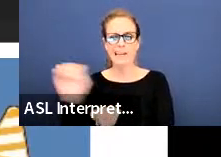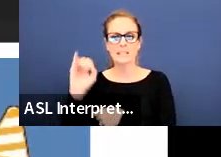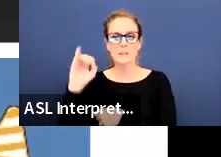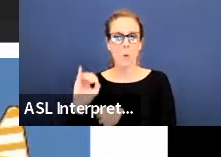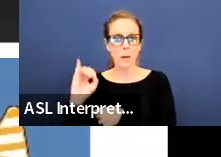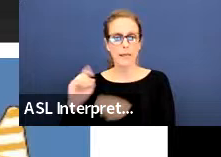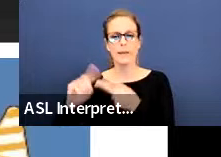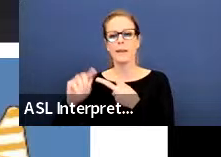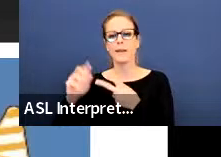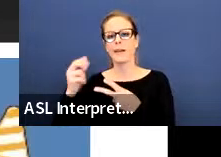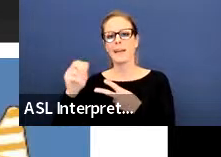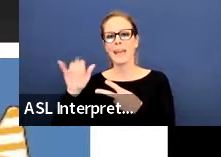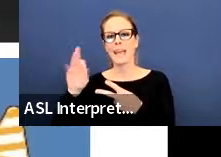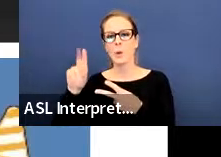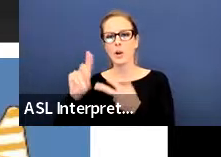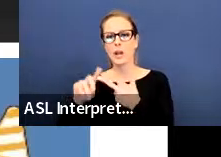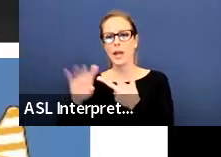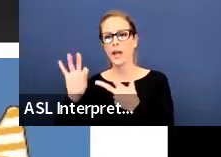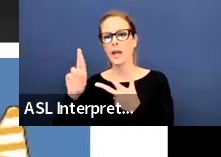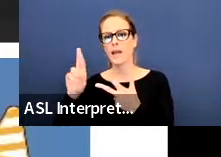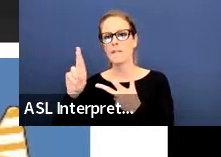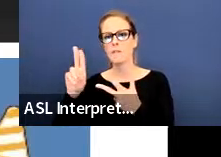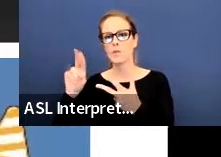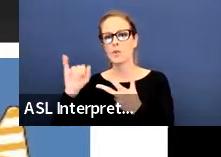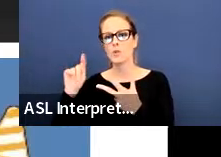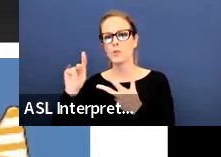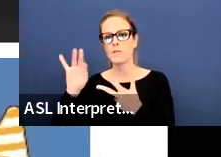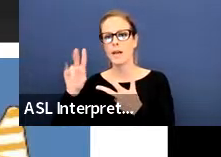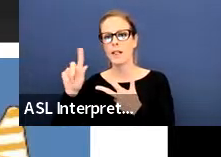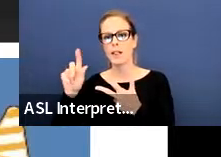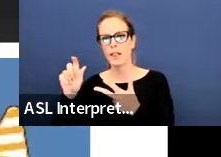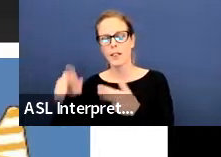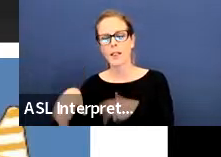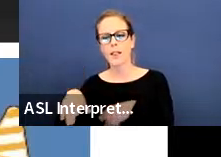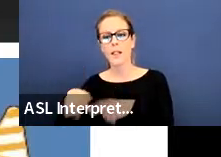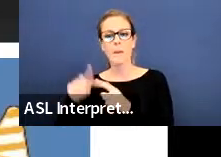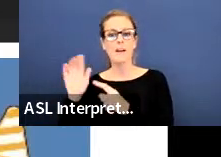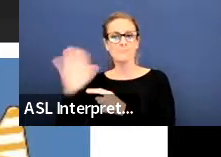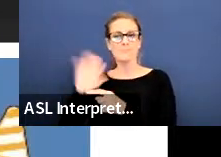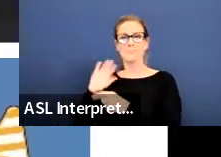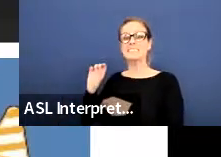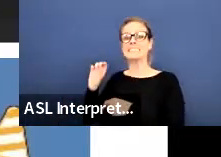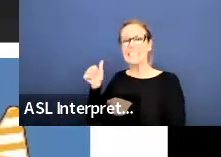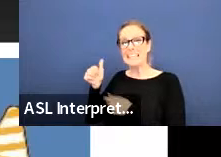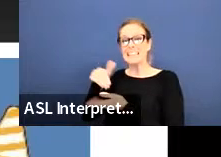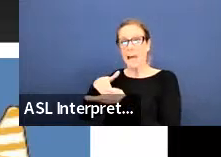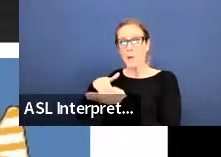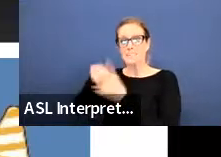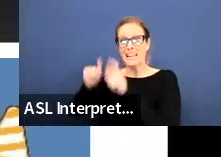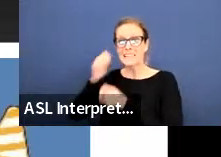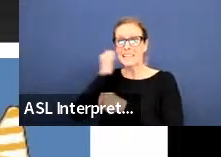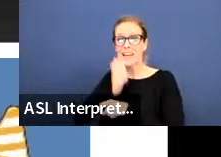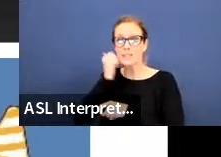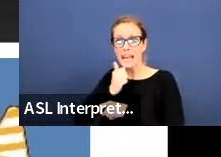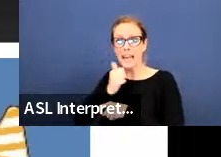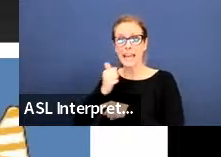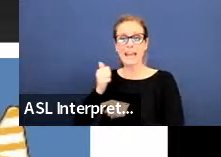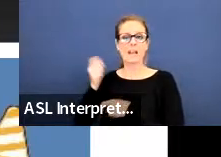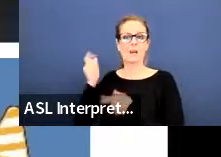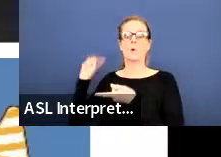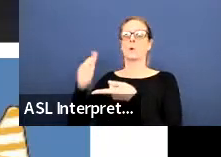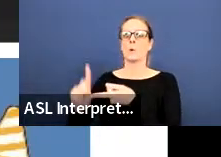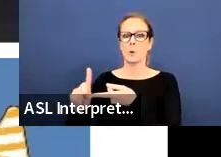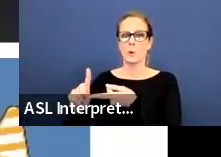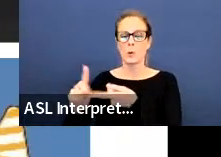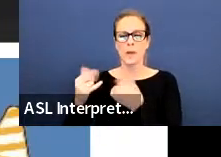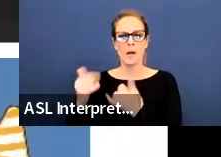Fruitvale. But our surge is really coming down. Our test utilization was up to 10,000 tests per day, and now it's down to